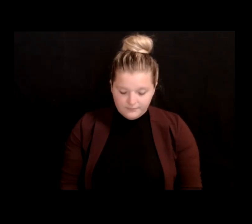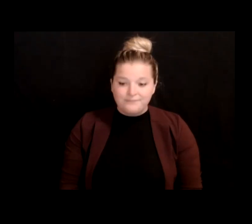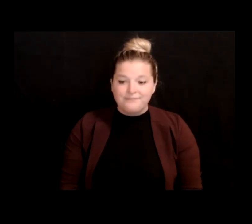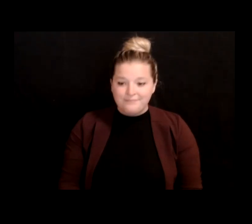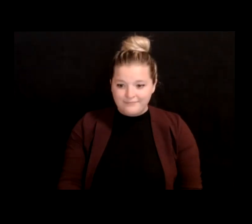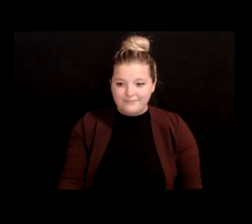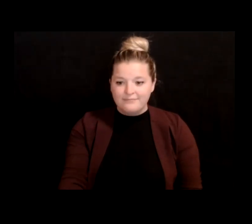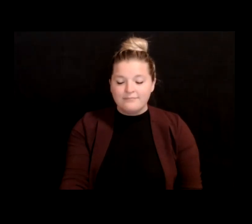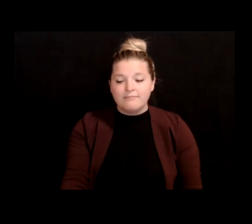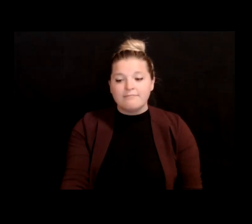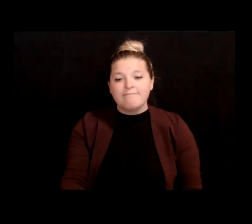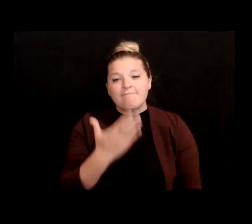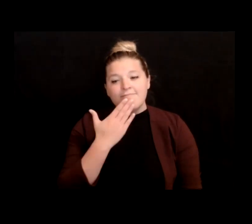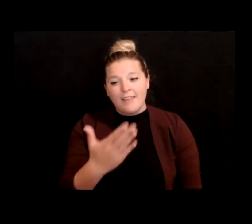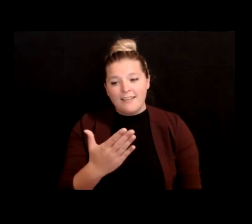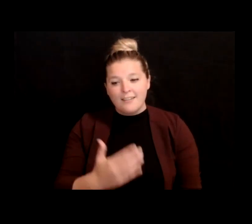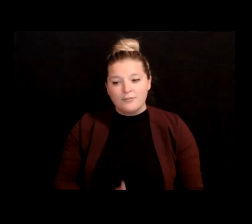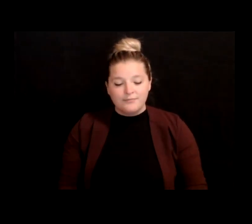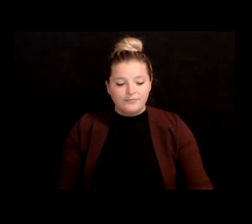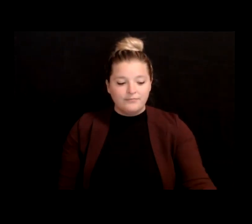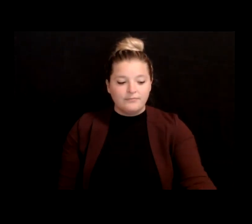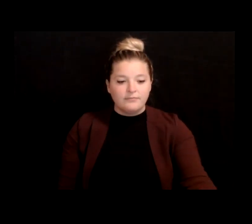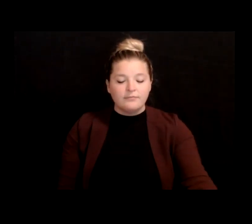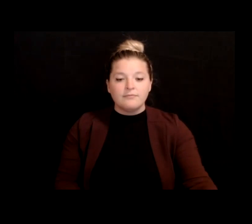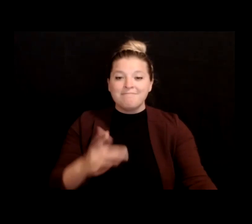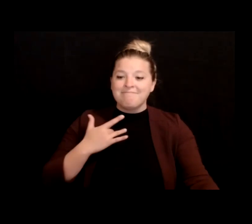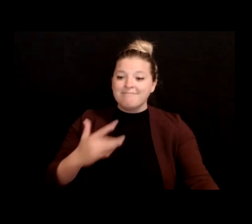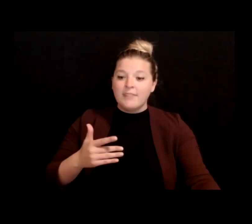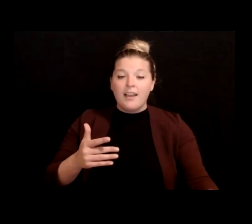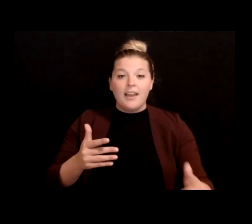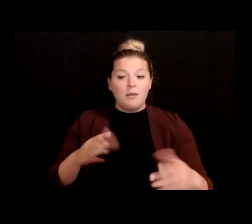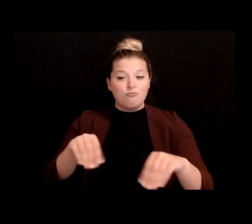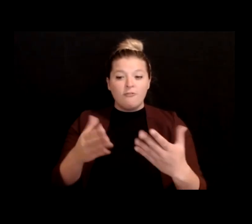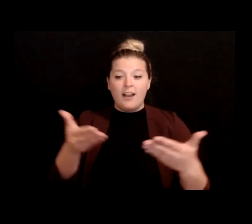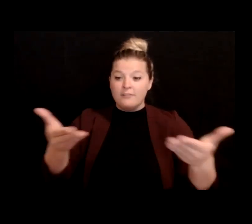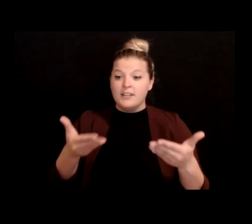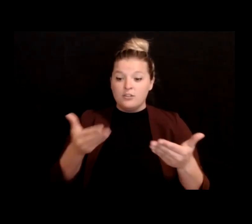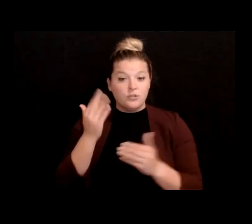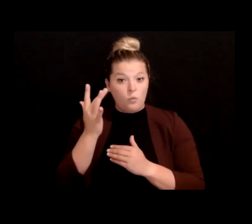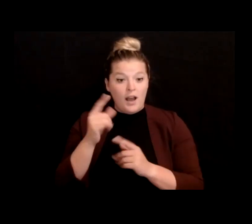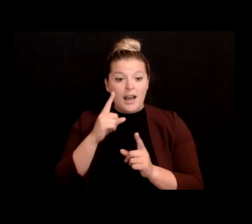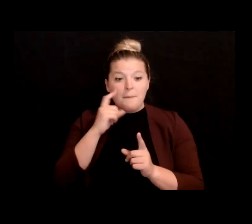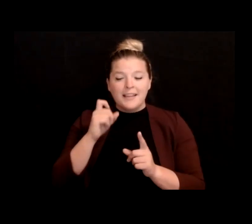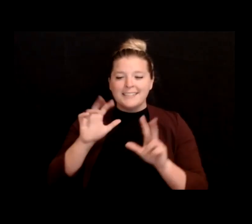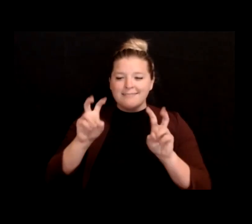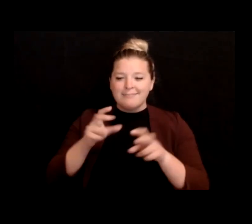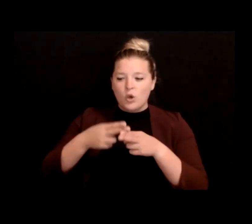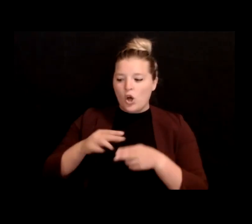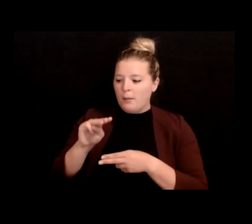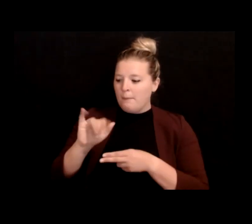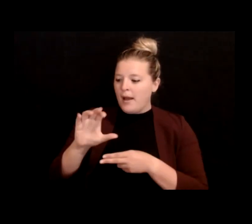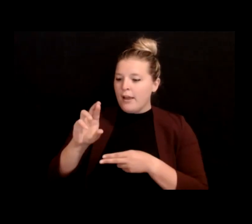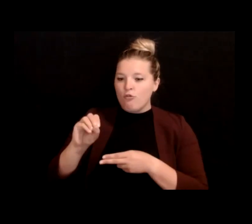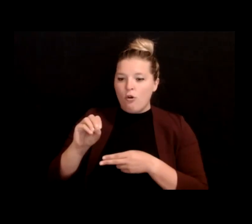Thank you for doing that with me. I give that invitation in every space because it is a micro practice of disability